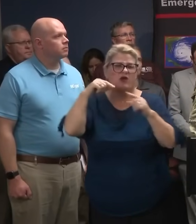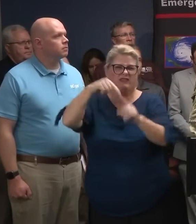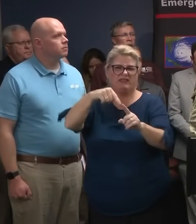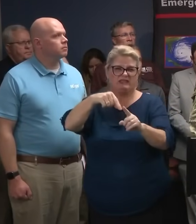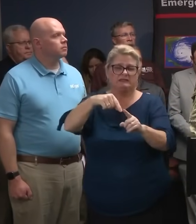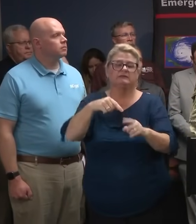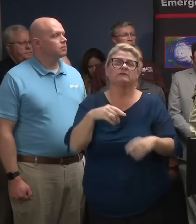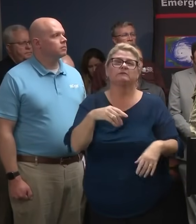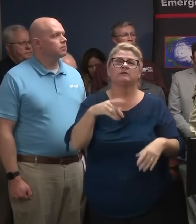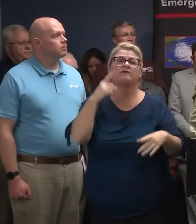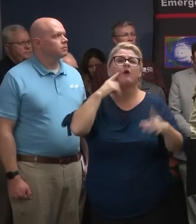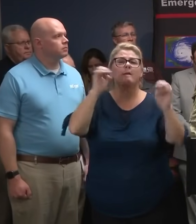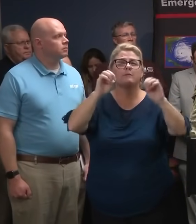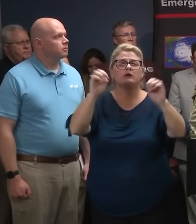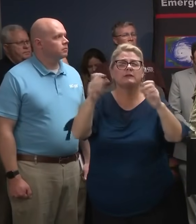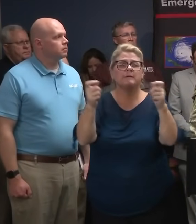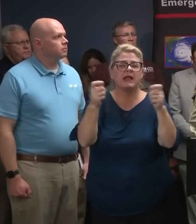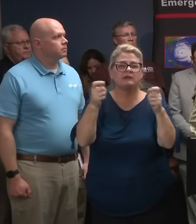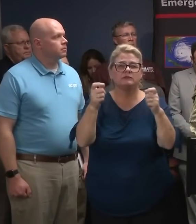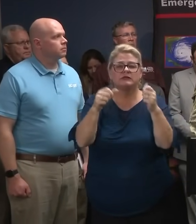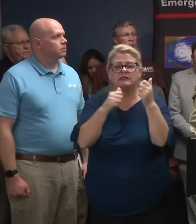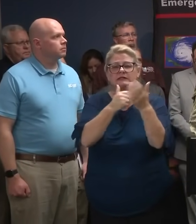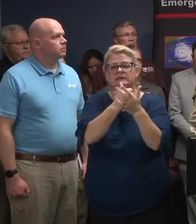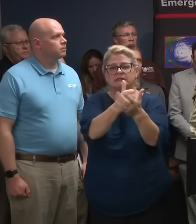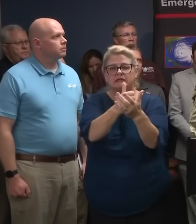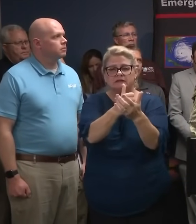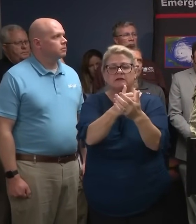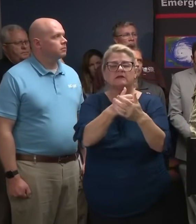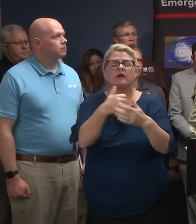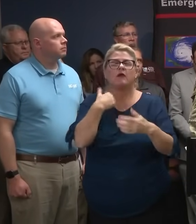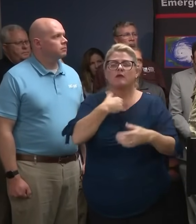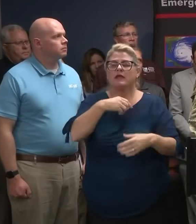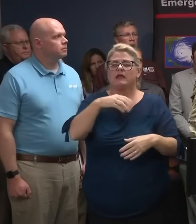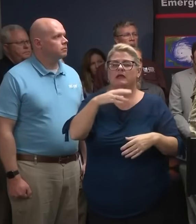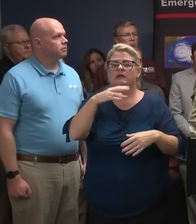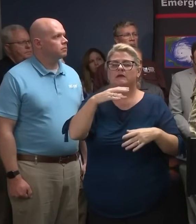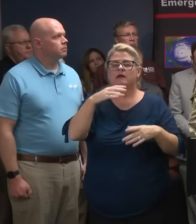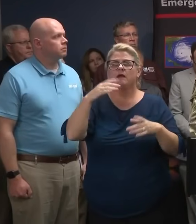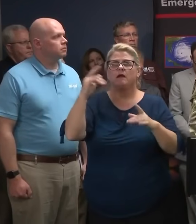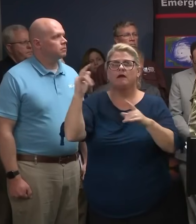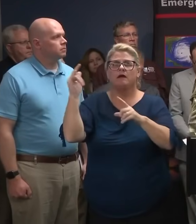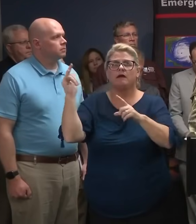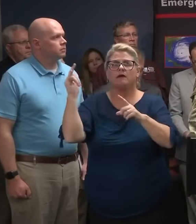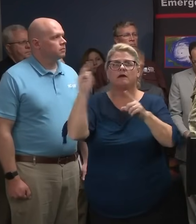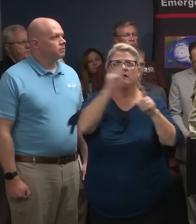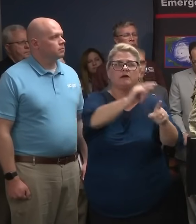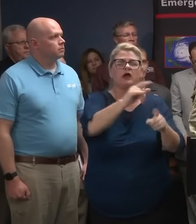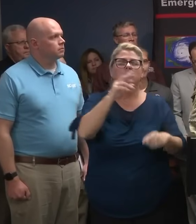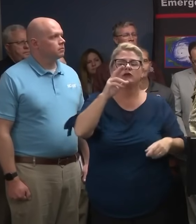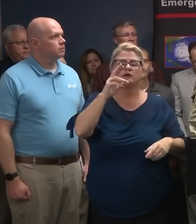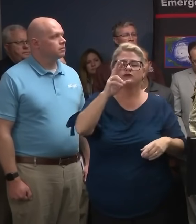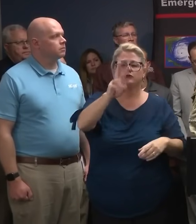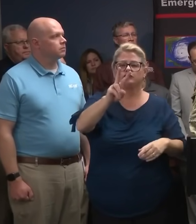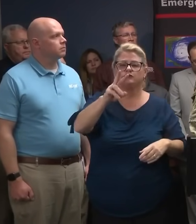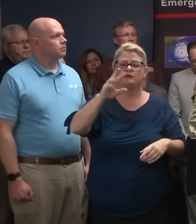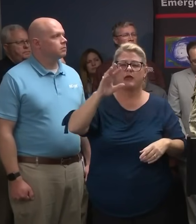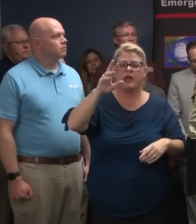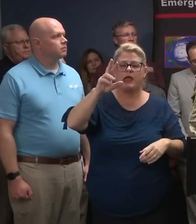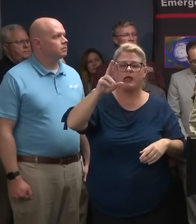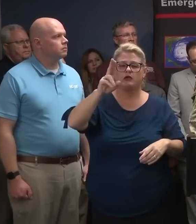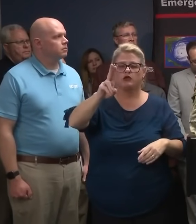We, through the Emergency Management Assistance Compact, we EMAC'd two UH-72 helicopters and